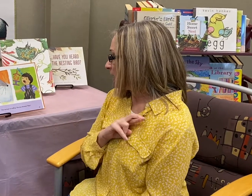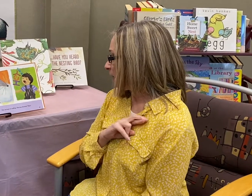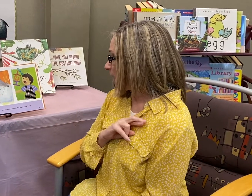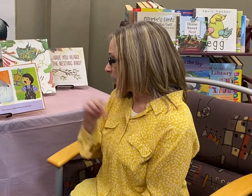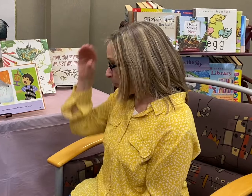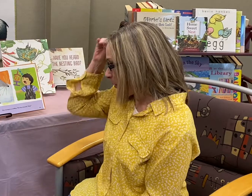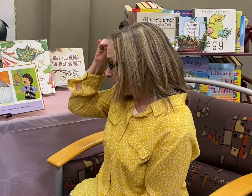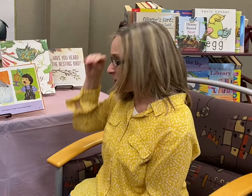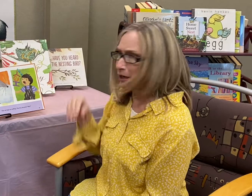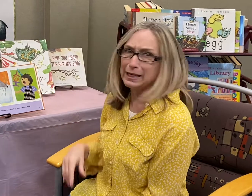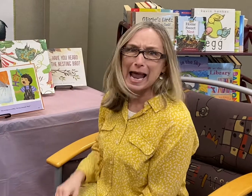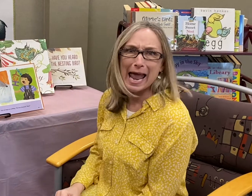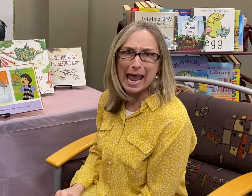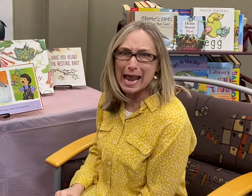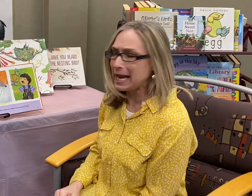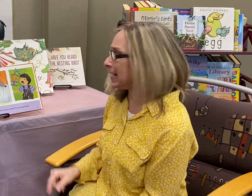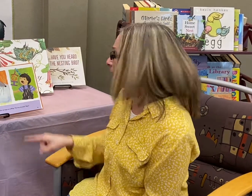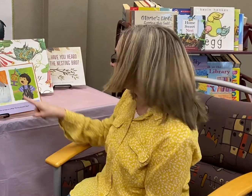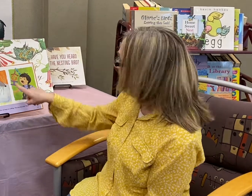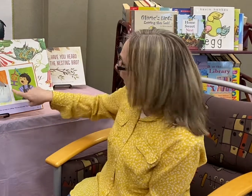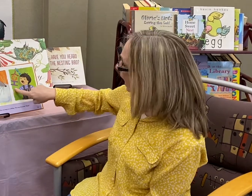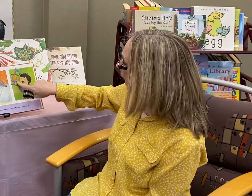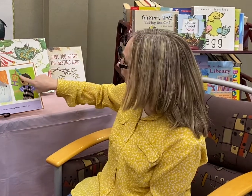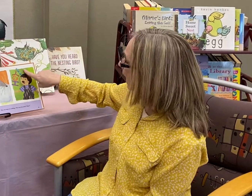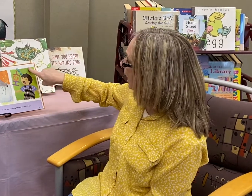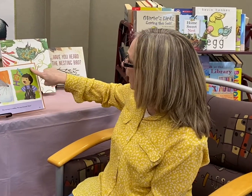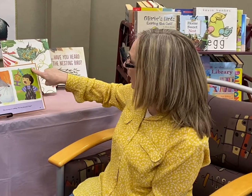sniffing. The boy shouted, "Hey! Hey!"